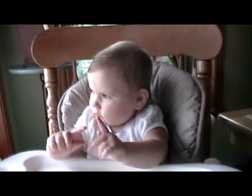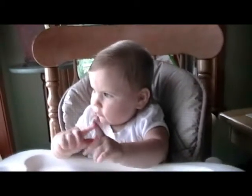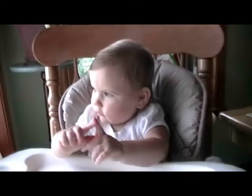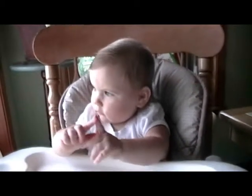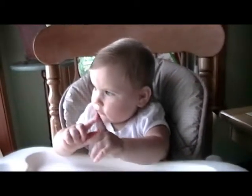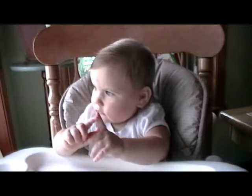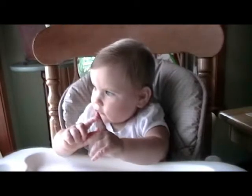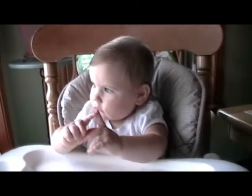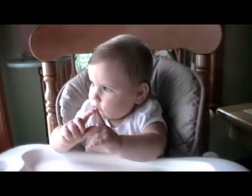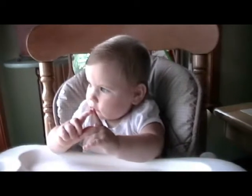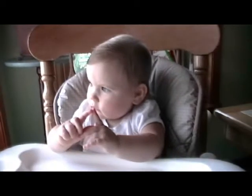Ball.